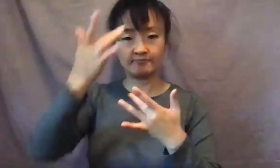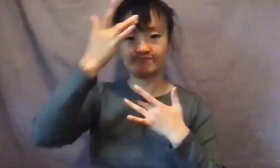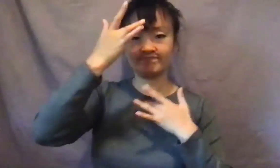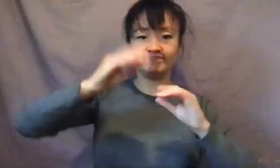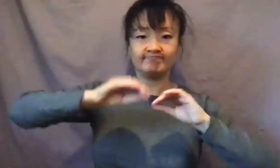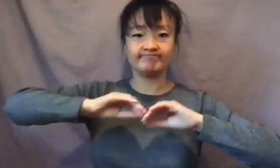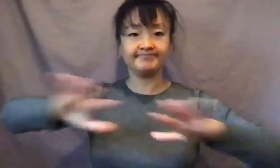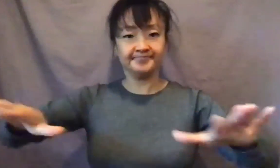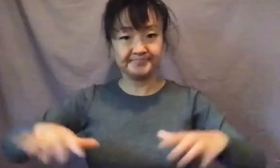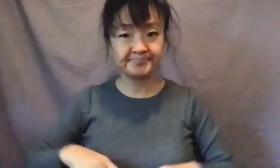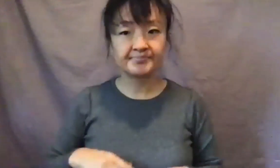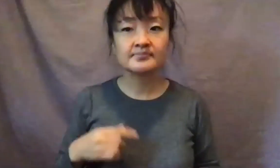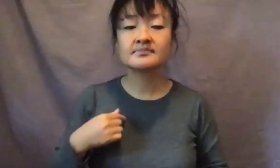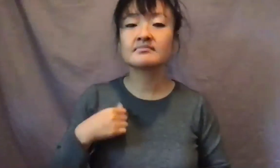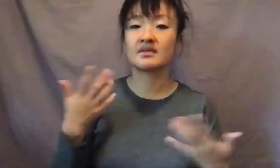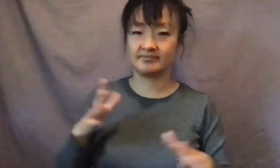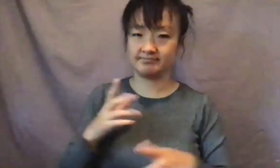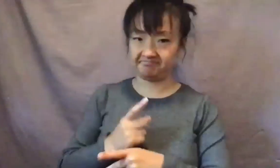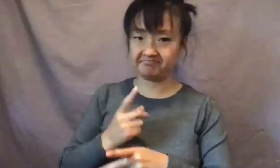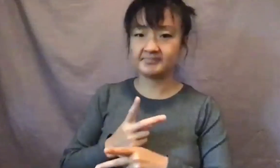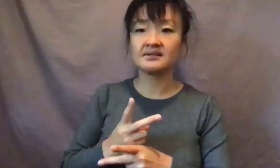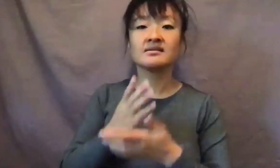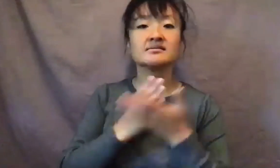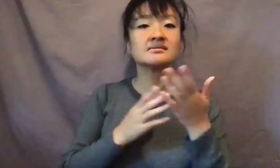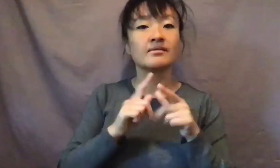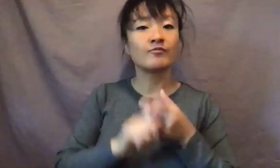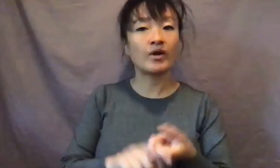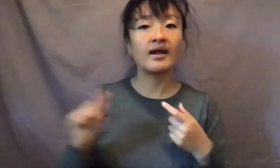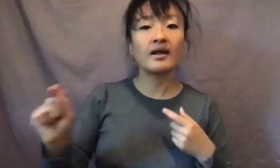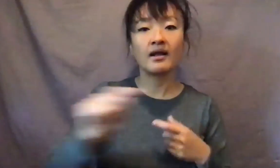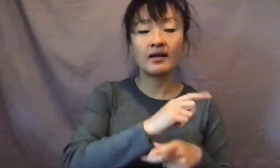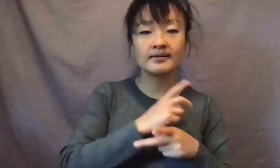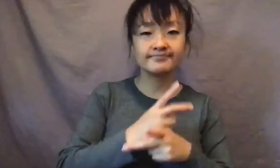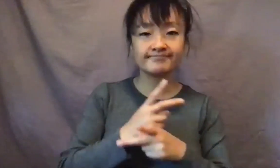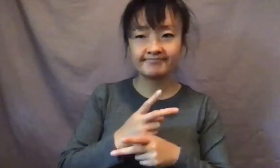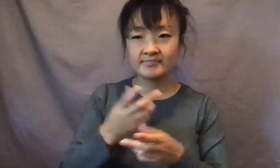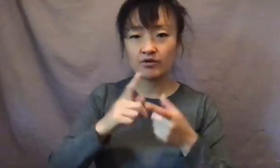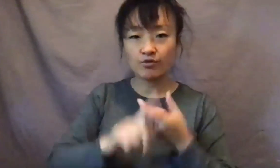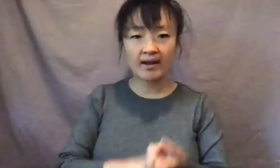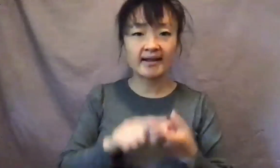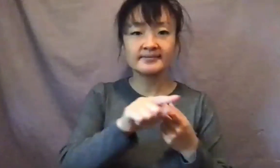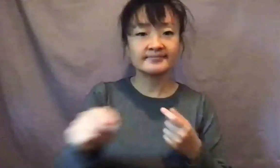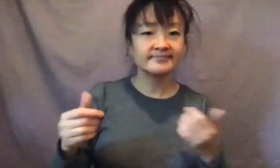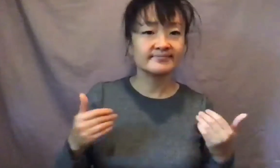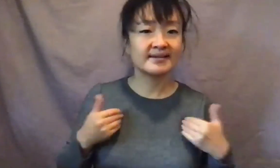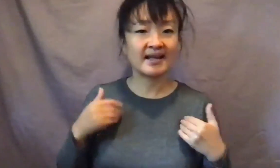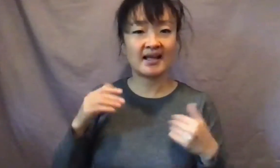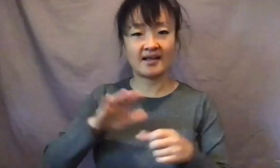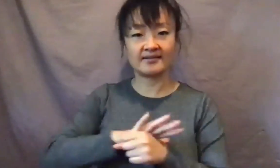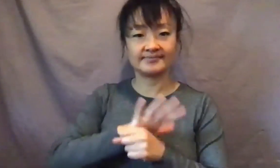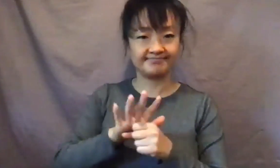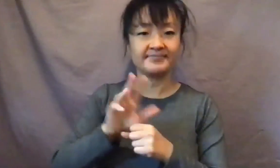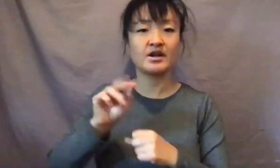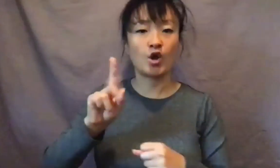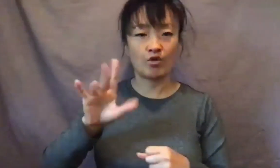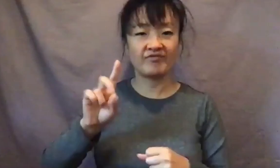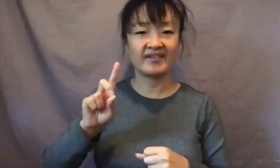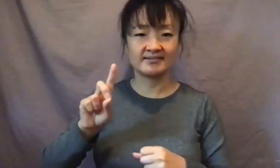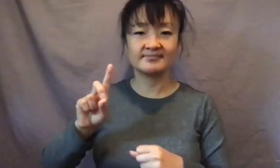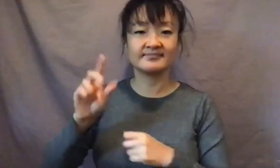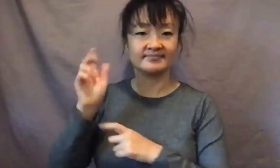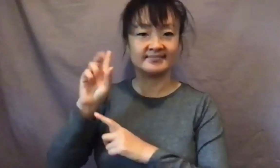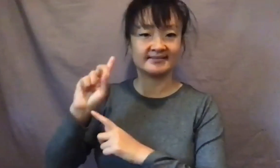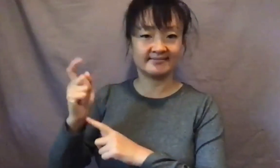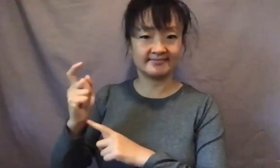And I've got friends who've been treating folks with COVID symptoms, COVID diagnosis, with